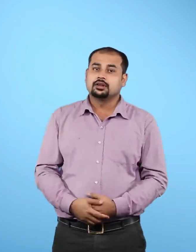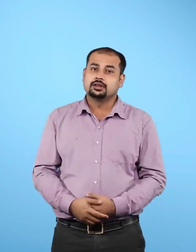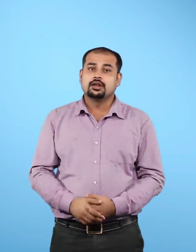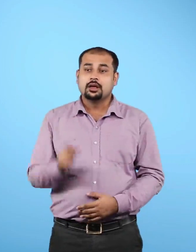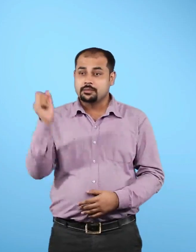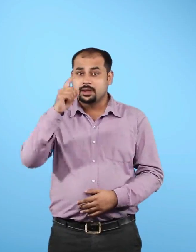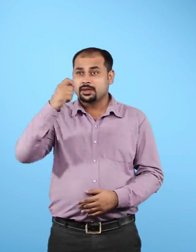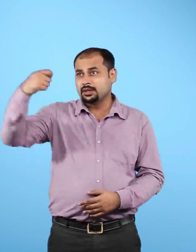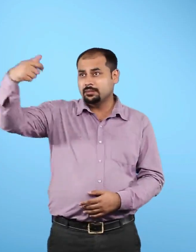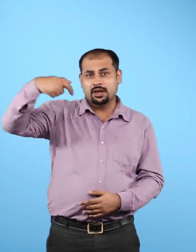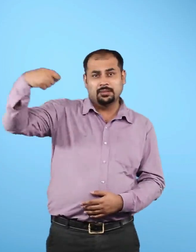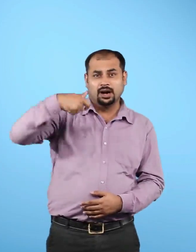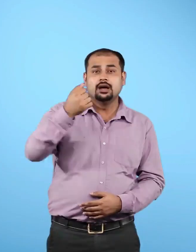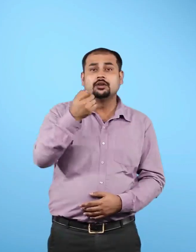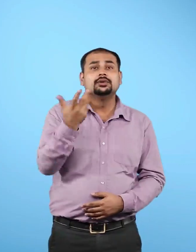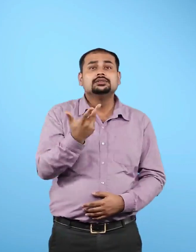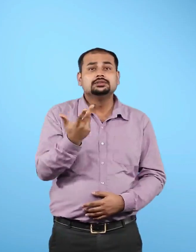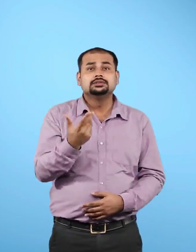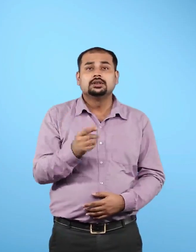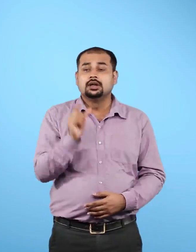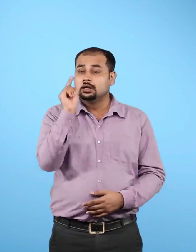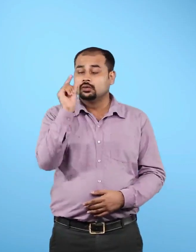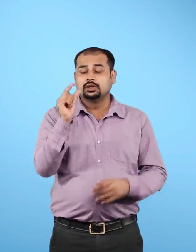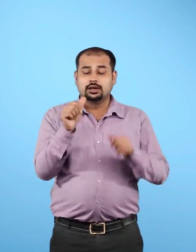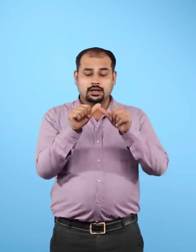He gets 1,000 dirham as salary.